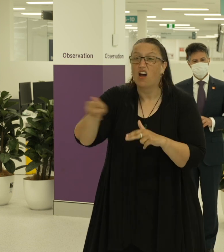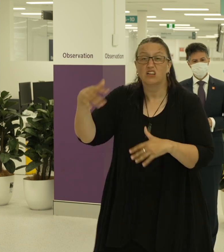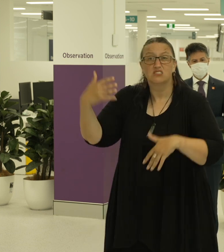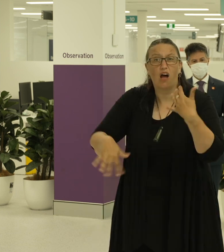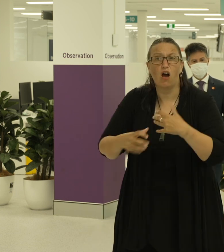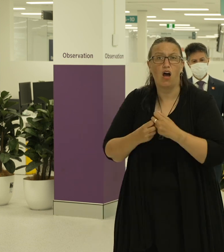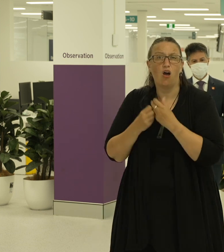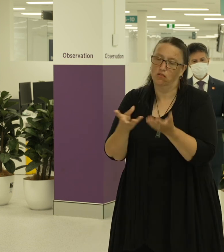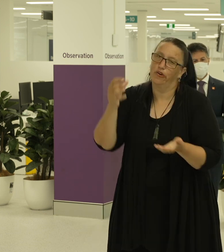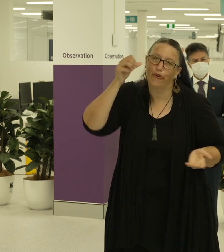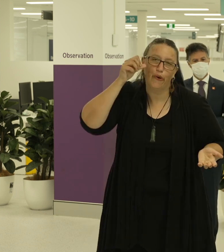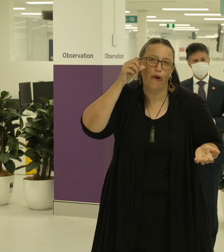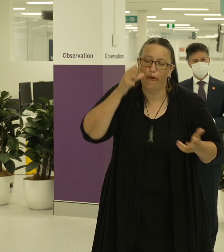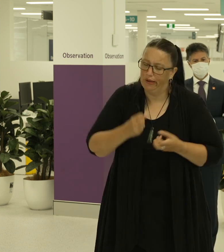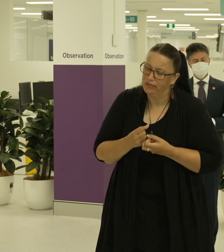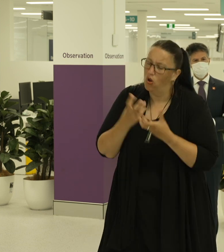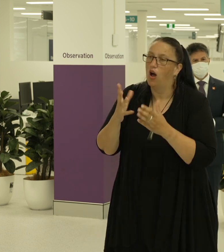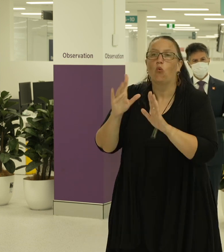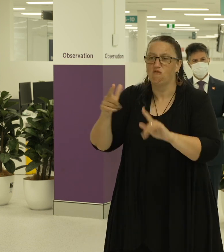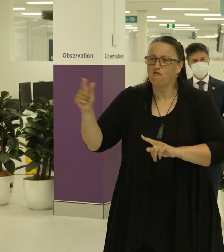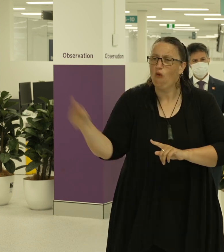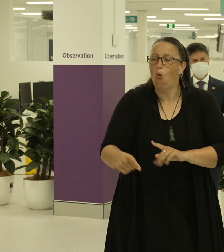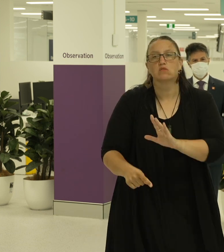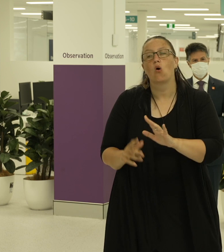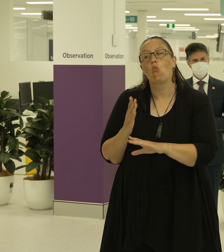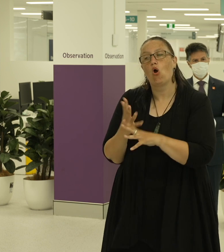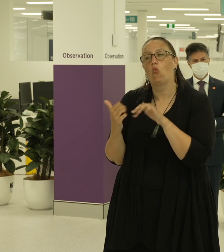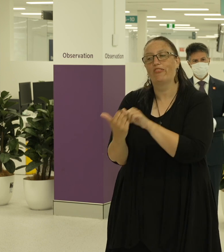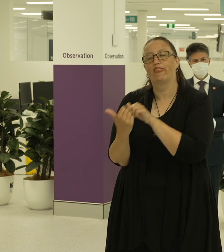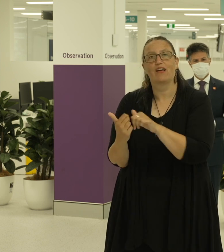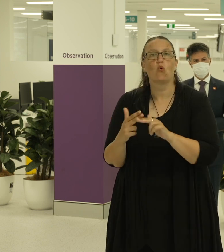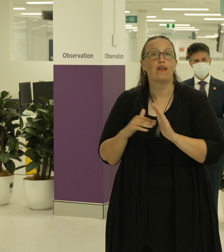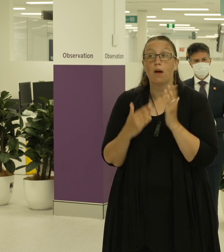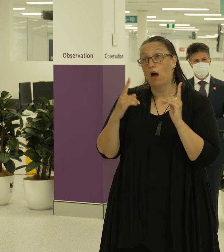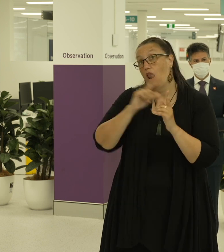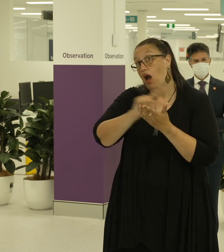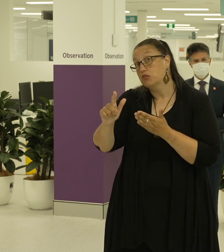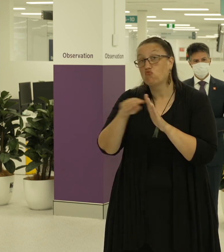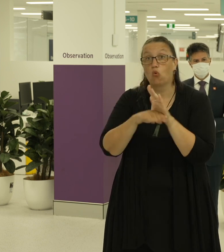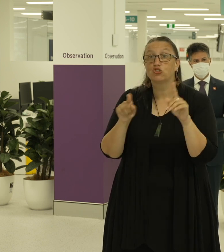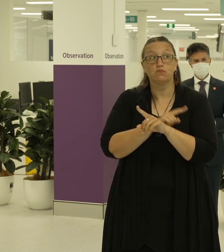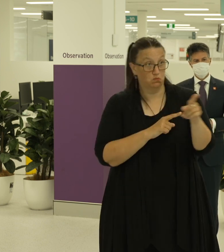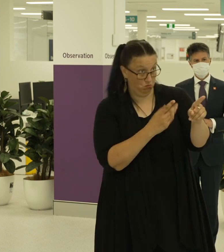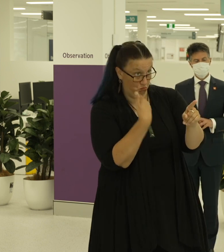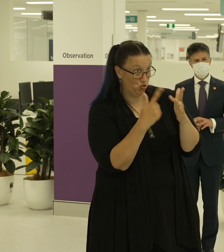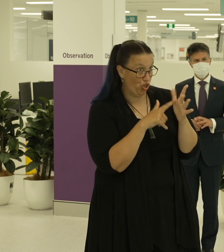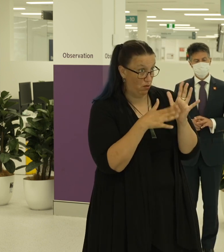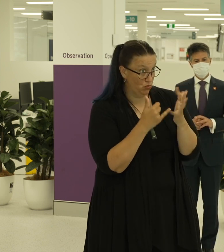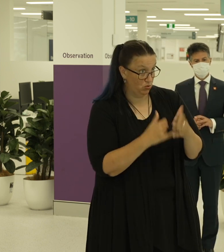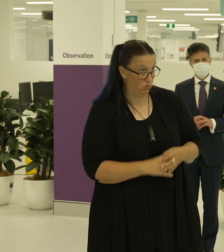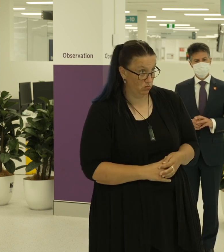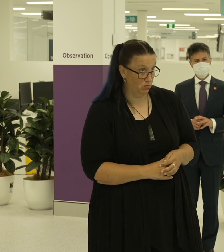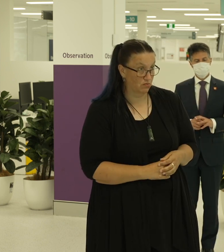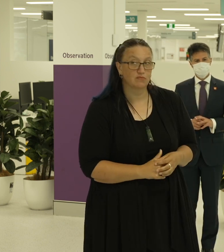exhaustion, which we all know they are, then we'll work with them for the time being. But, you know, the rules may change at some point. James. I don't quite